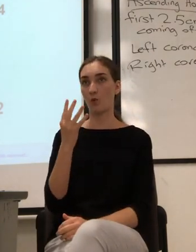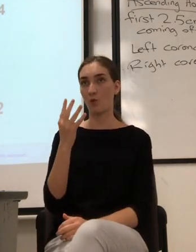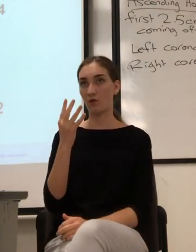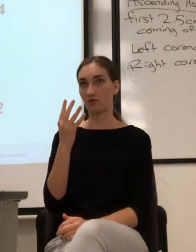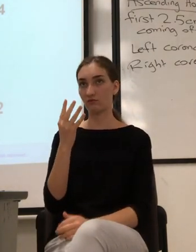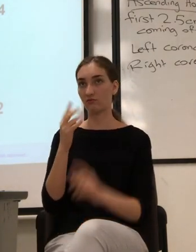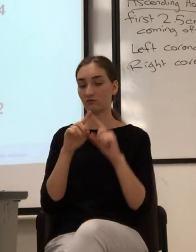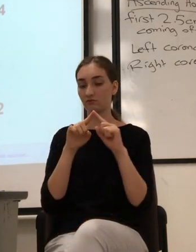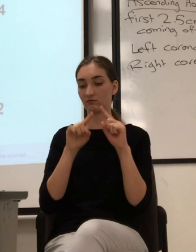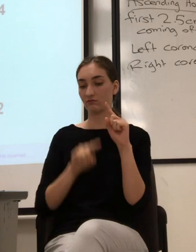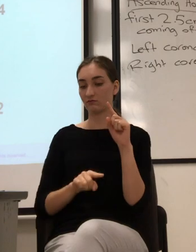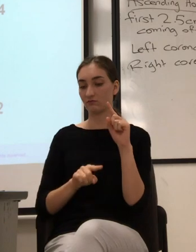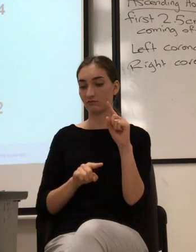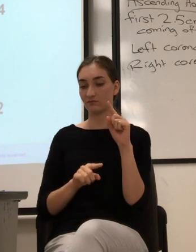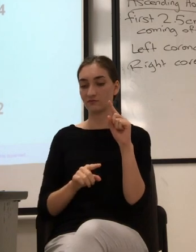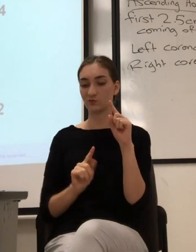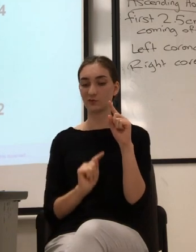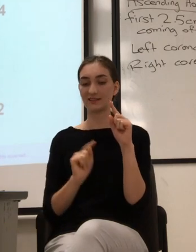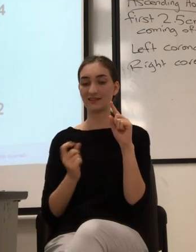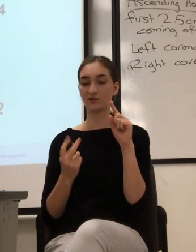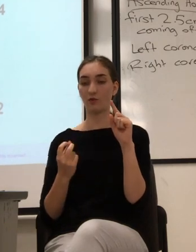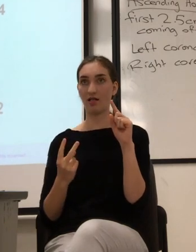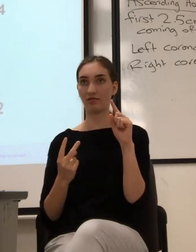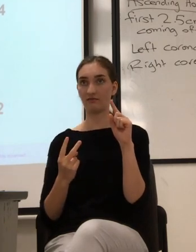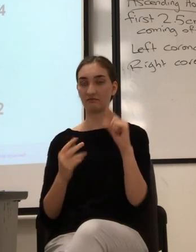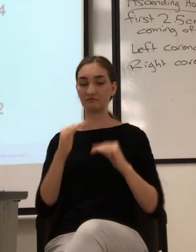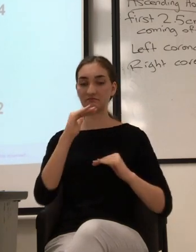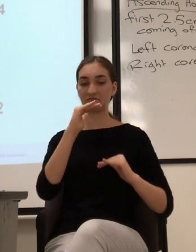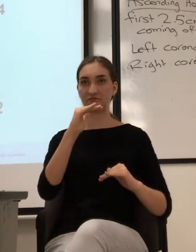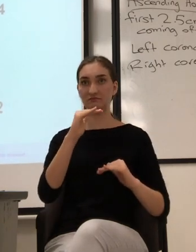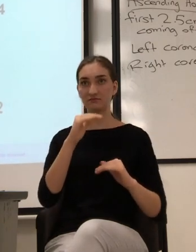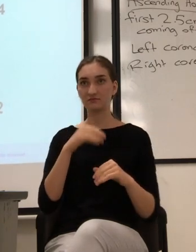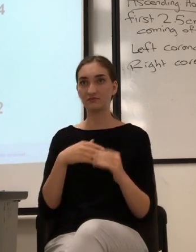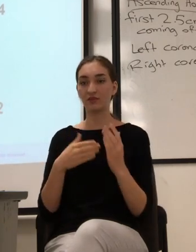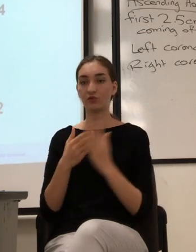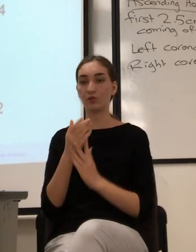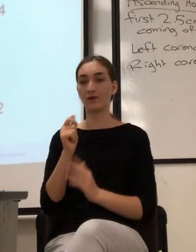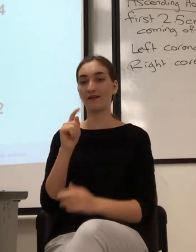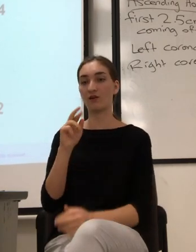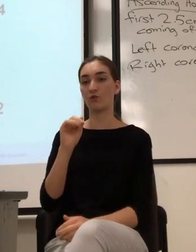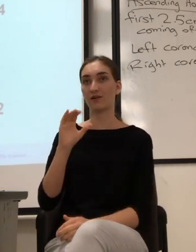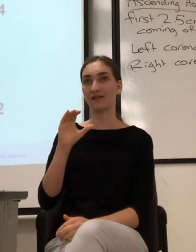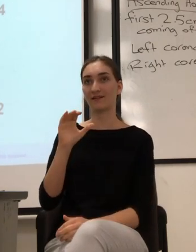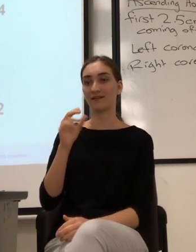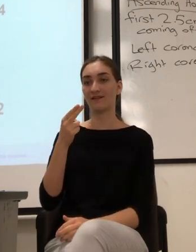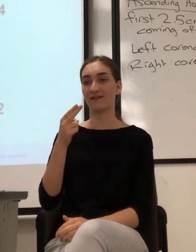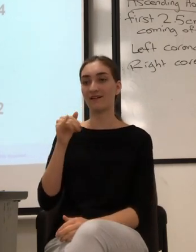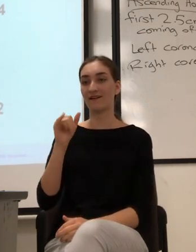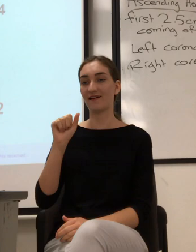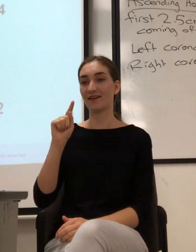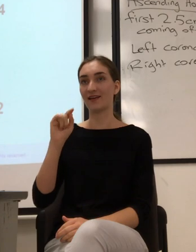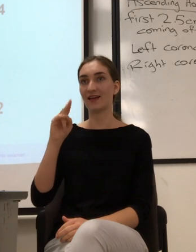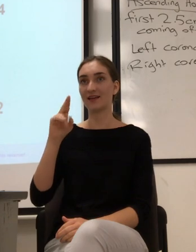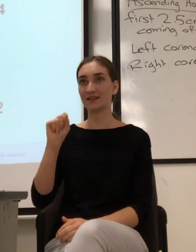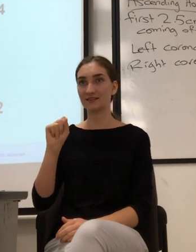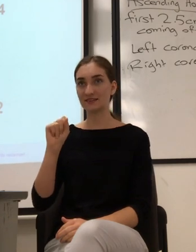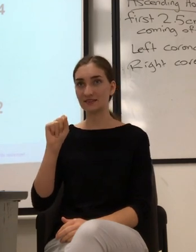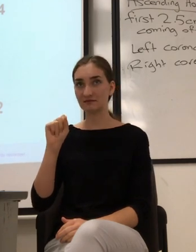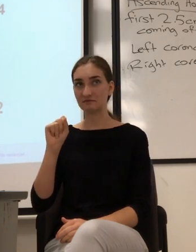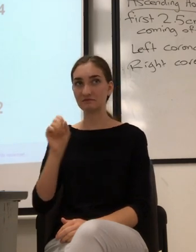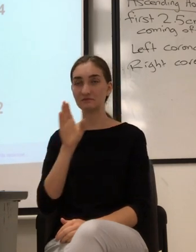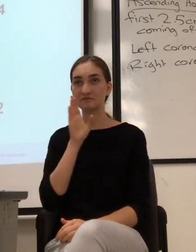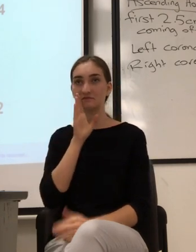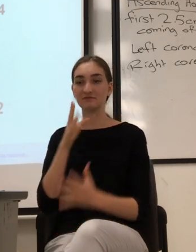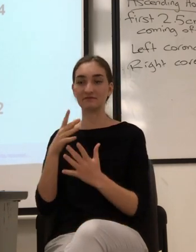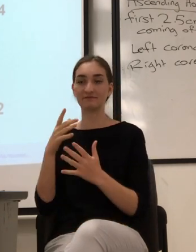descend down. There's T12 as it goes through the aortic hiatus and becomes the abdominal aorta, which we'll worry about later. But you can